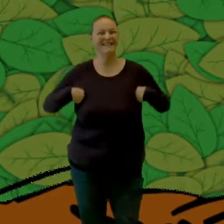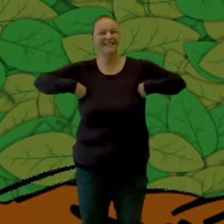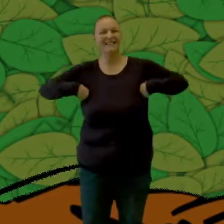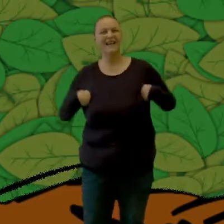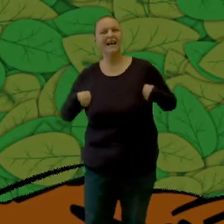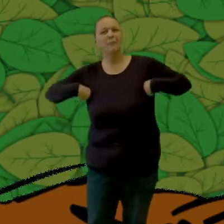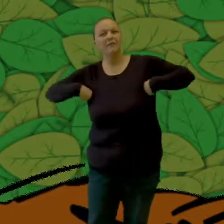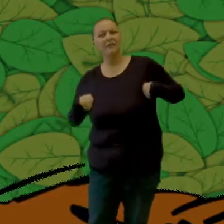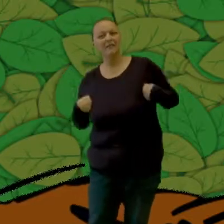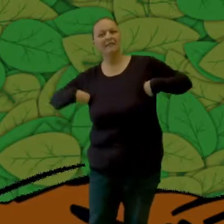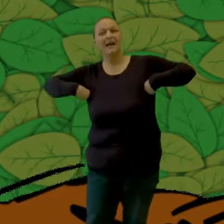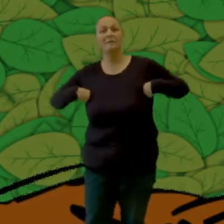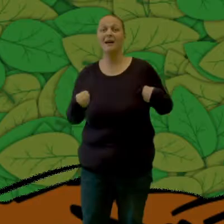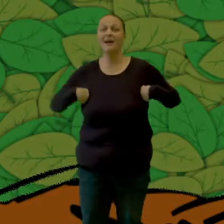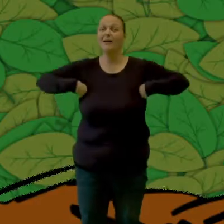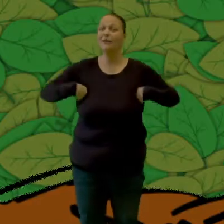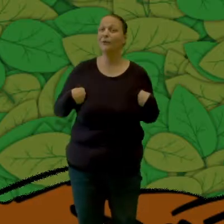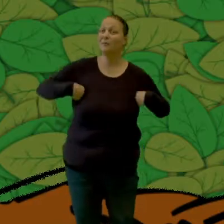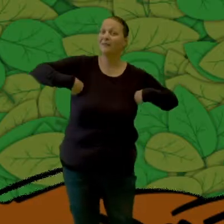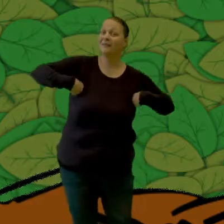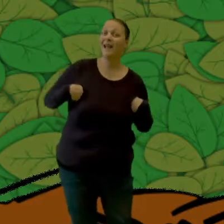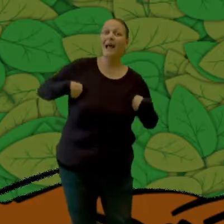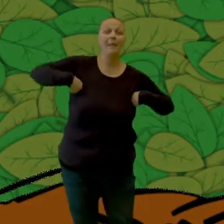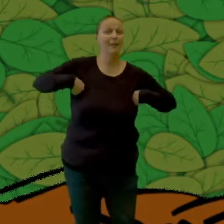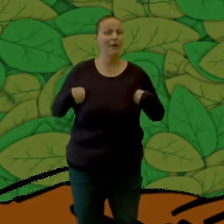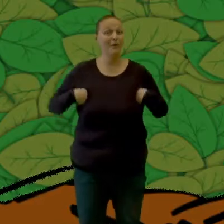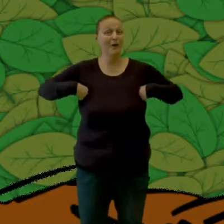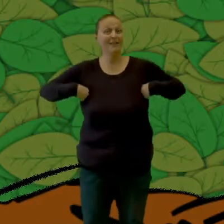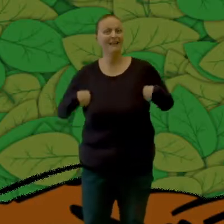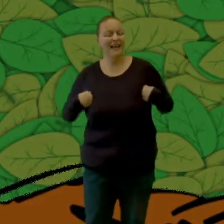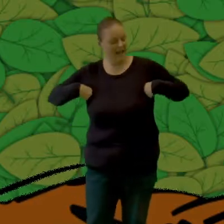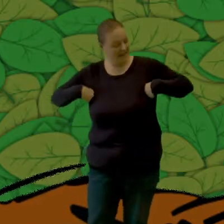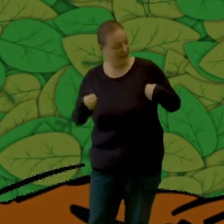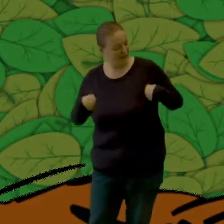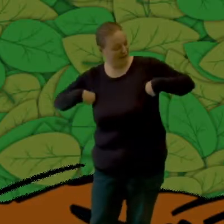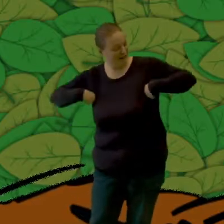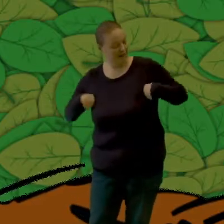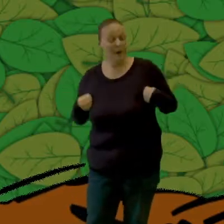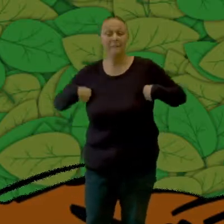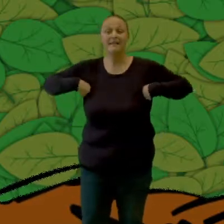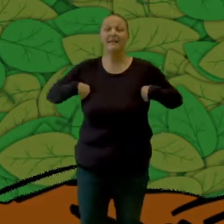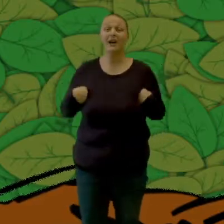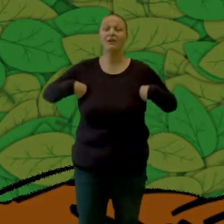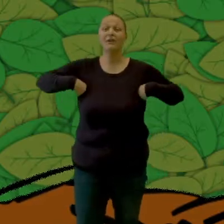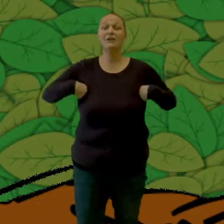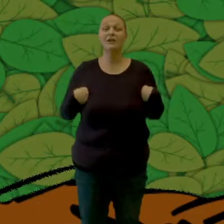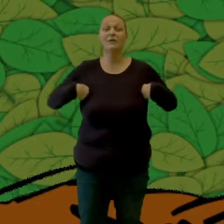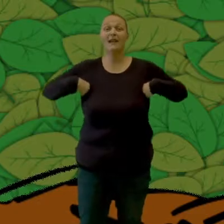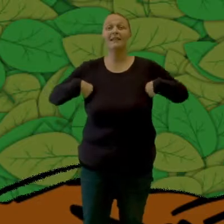chicks. 7 chicks had Mother Goonie Bird, and they couldn't walk and they couldn't talk, but they all could go like